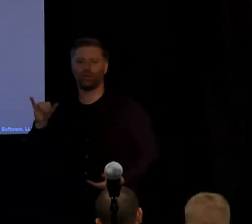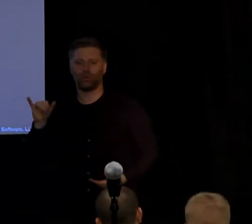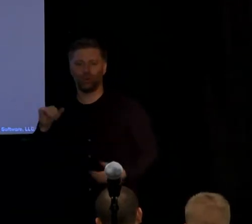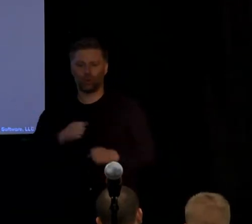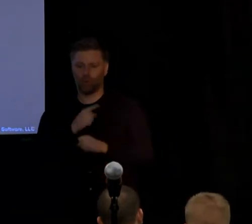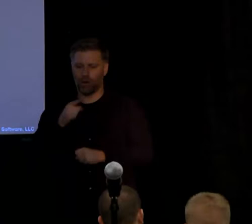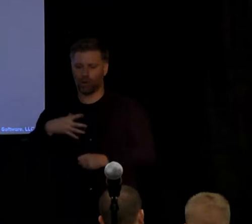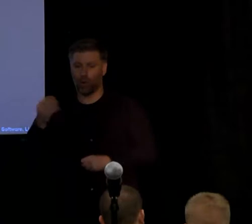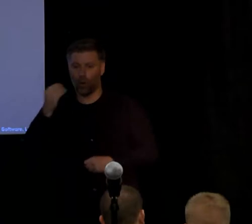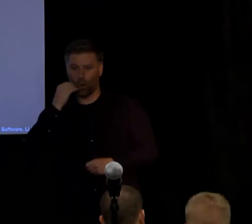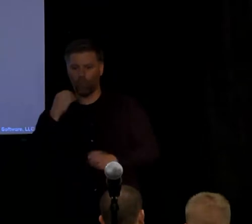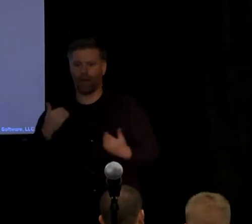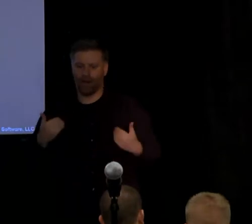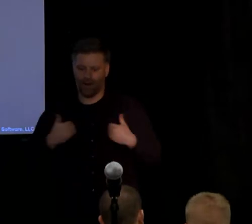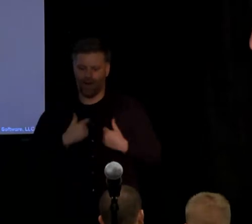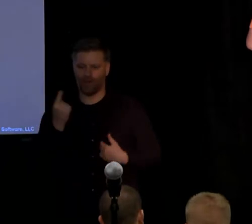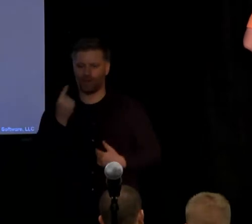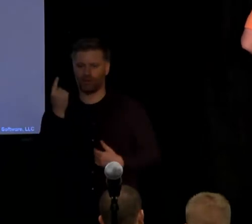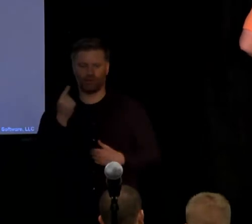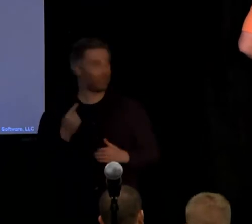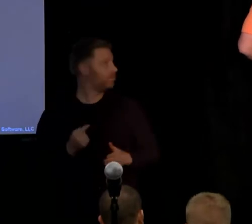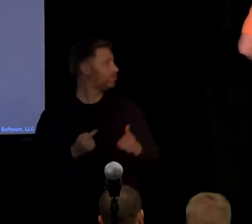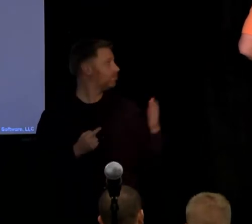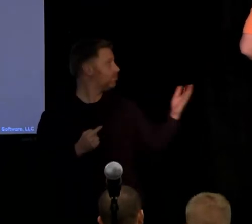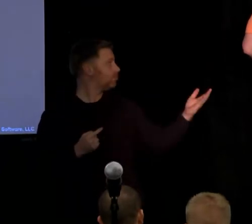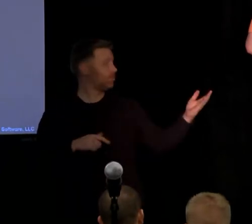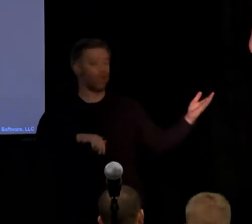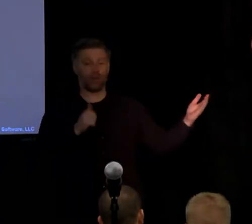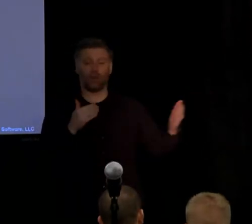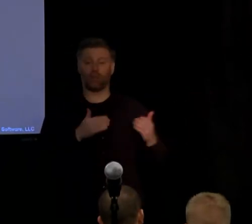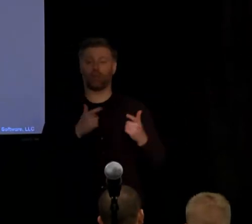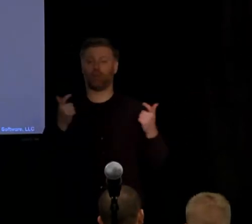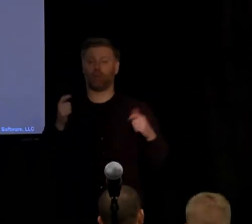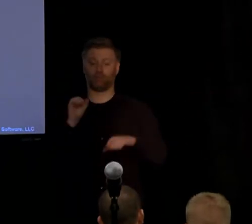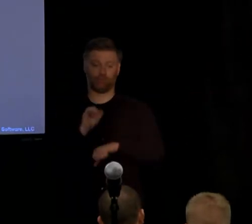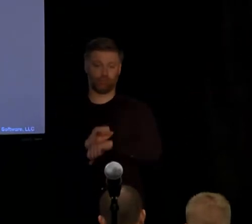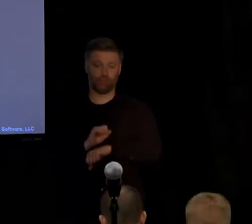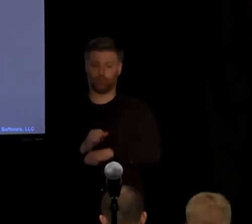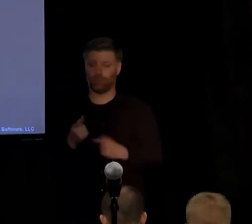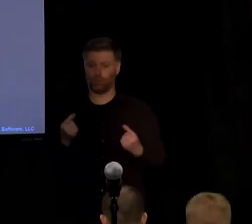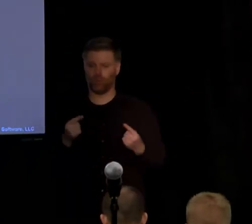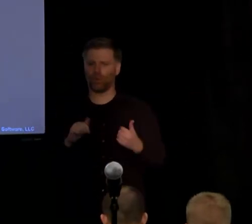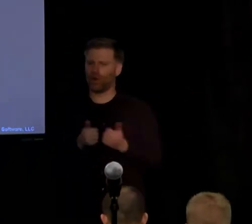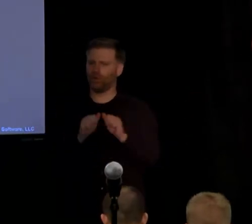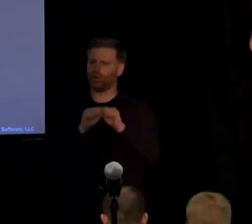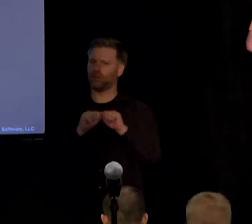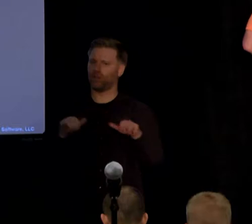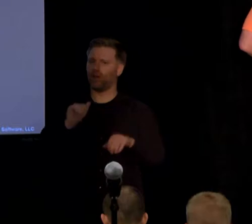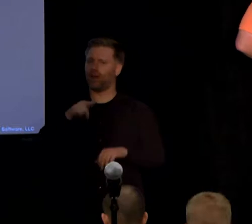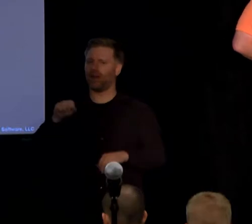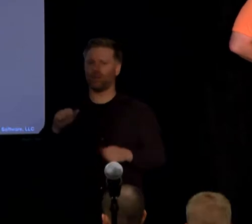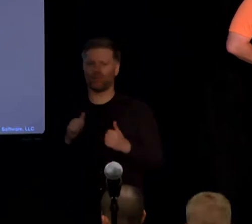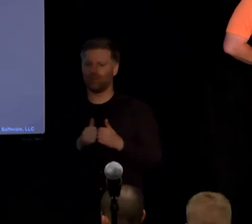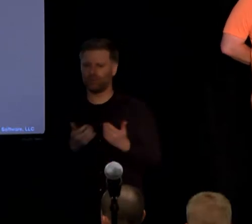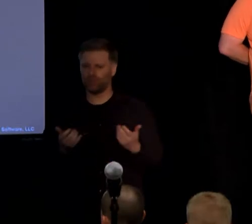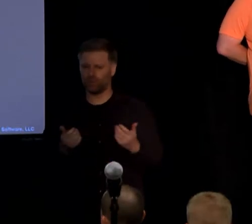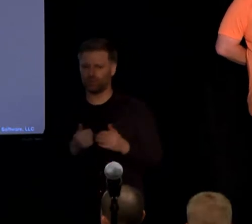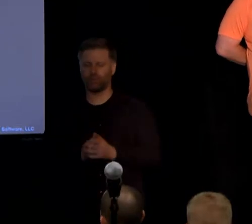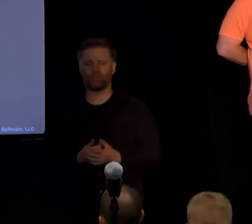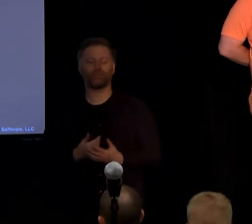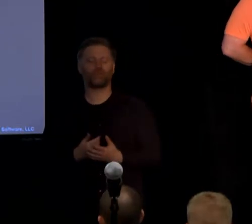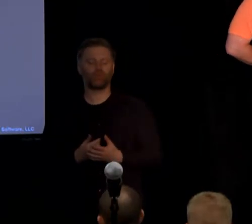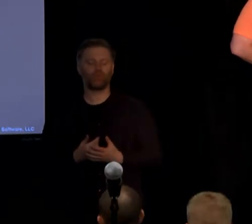something. Another big undertaking was how do you deploy apps? We came